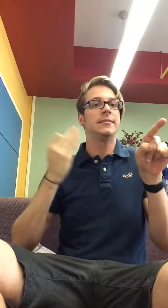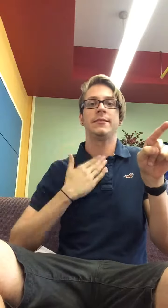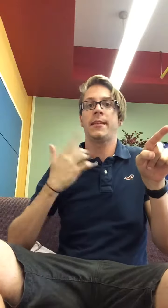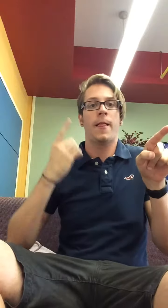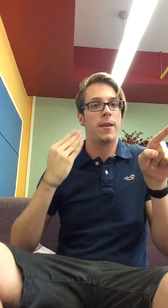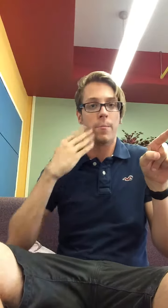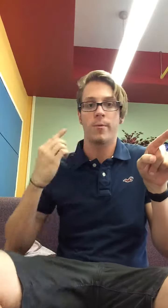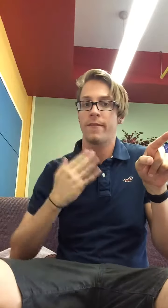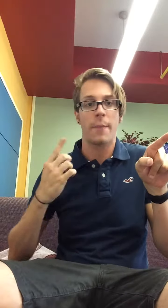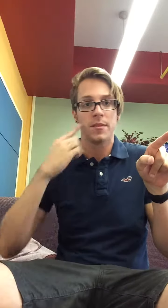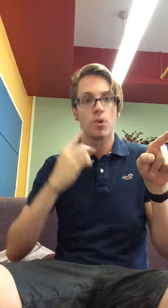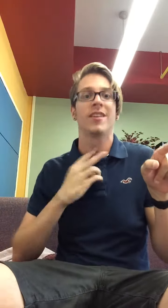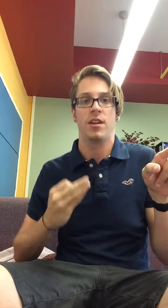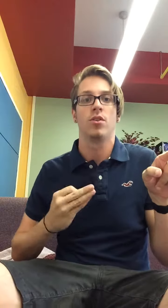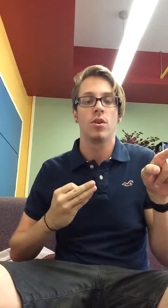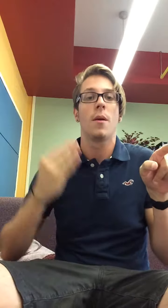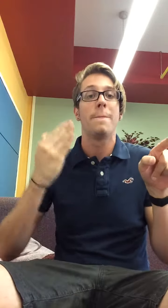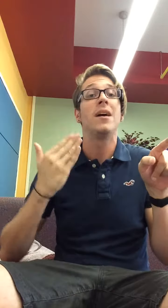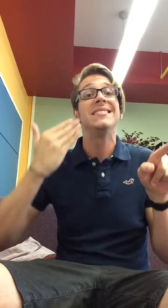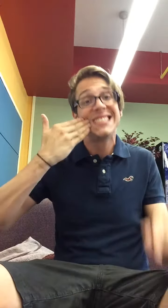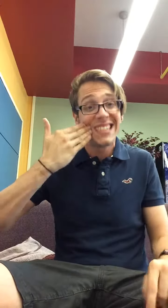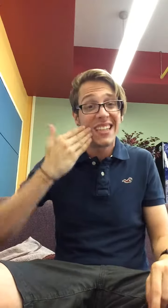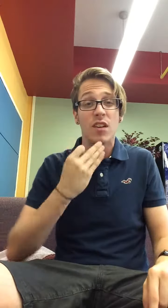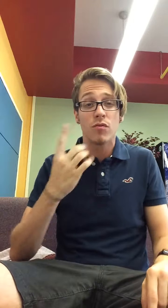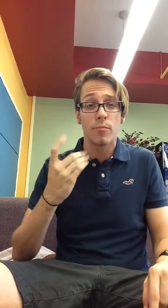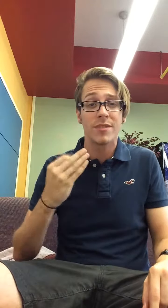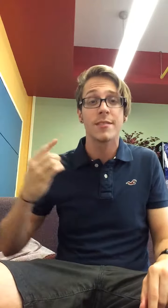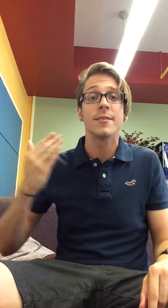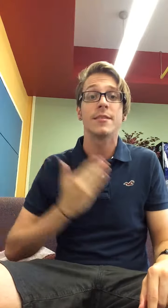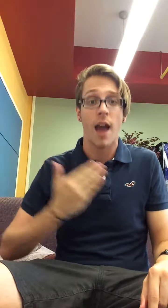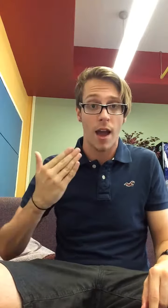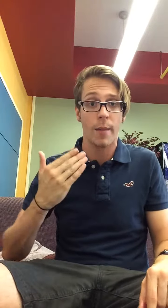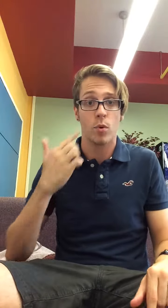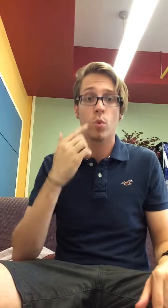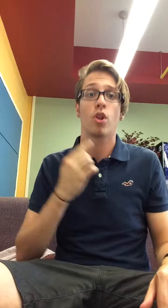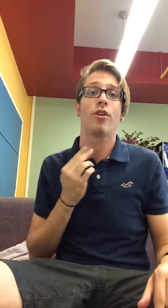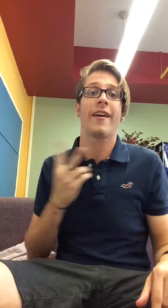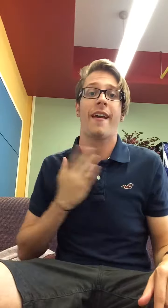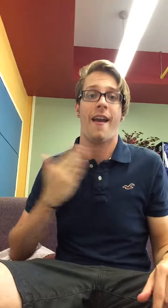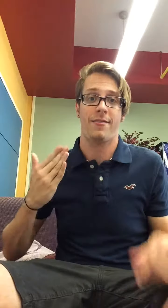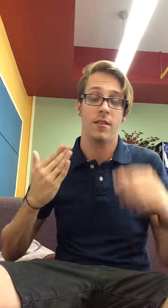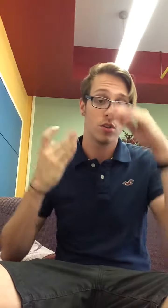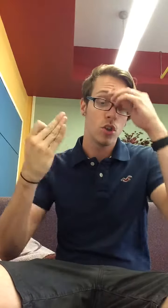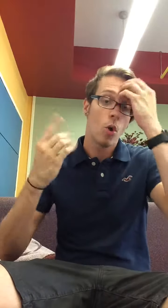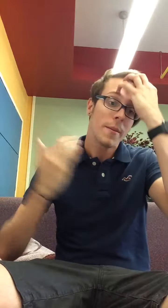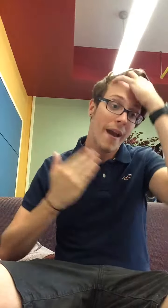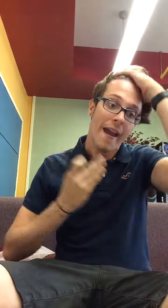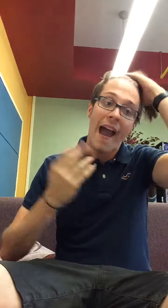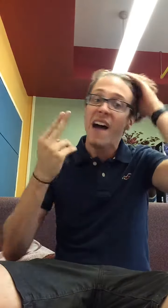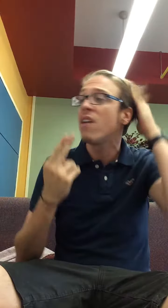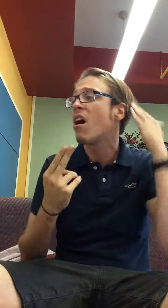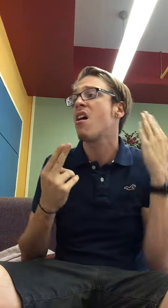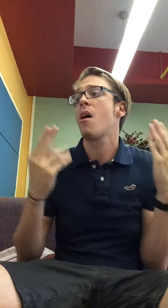per year, but T represents the time that we're looking at. So we might have a monthly